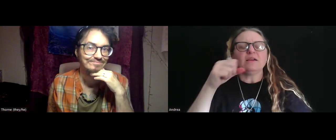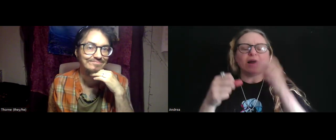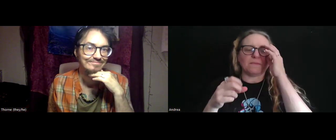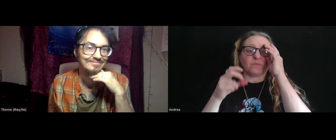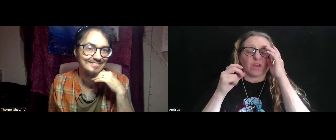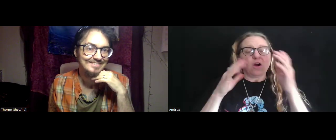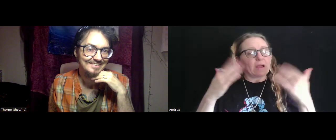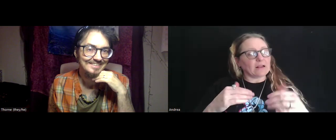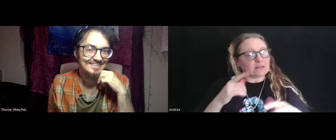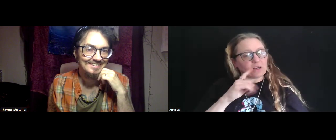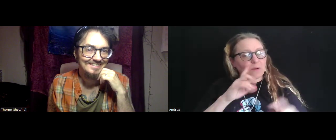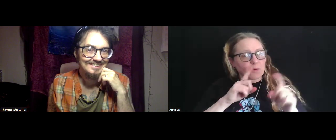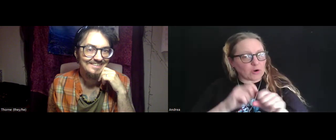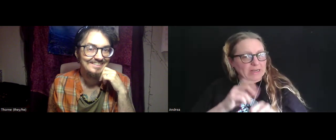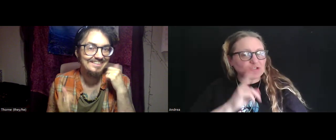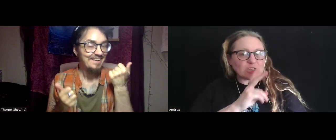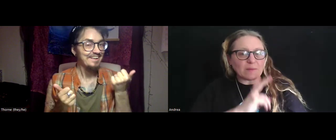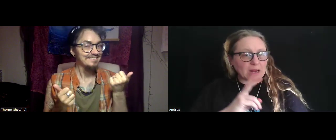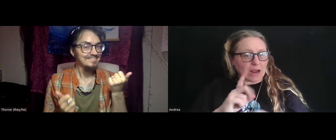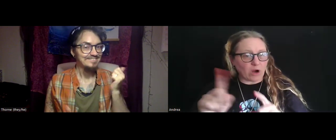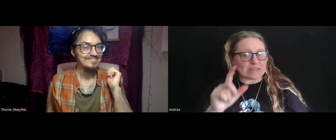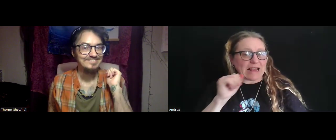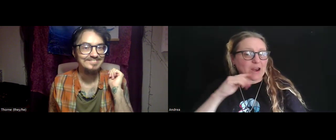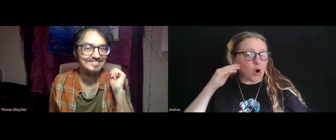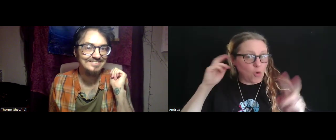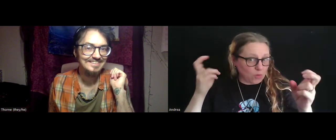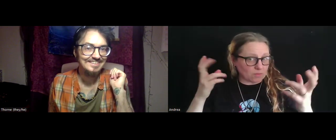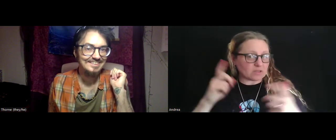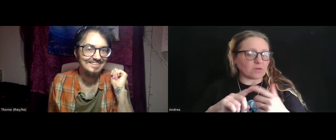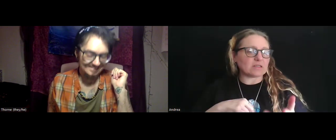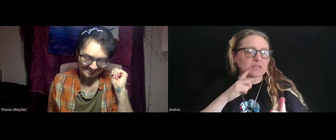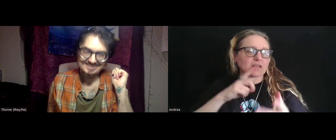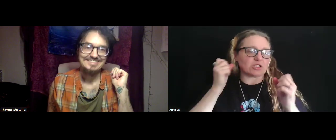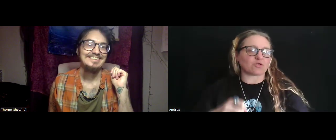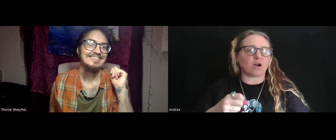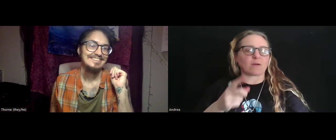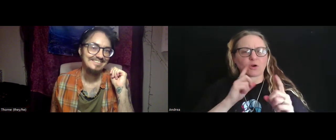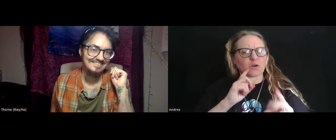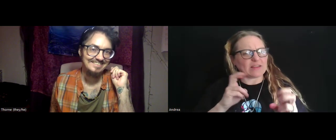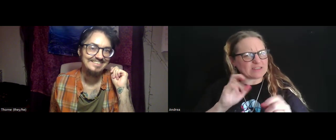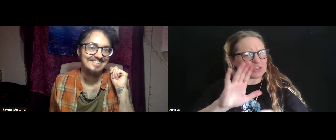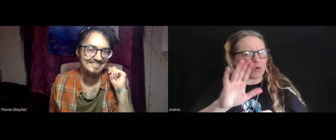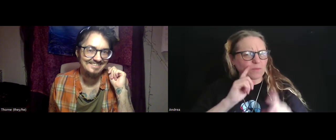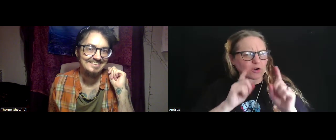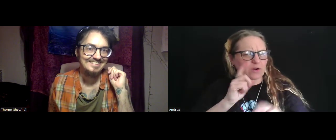yeah. Okay, let's talk about Mercury in Gemini, where it's at home. So this is a strong Mercury, and this is your Mercury,